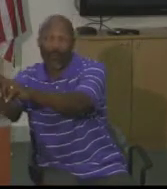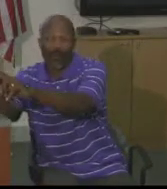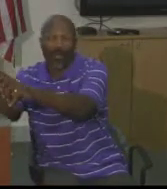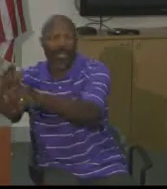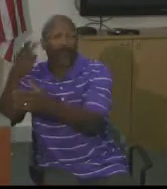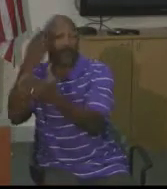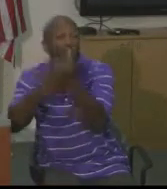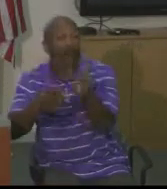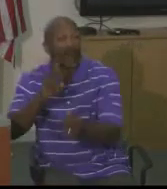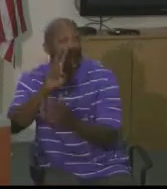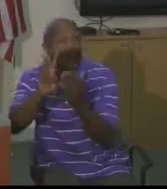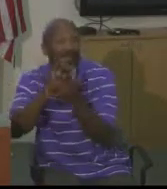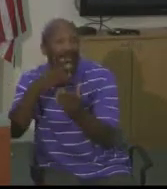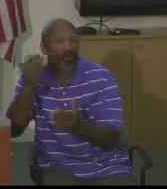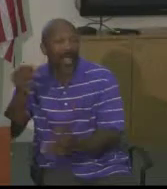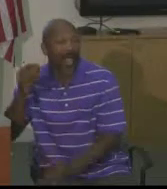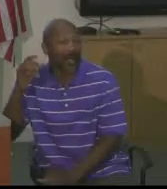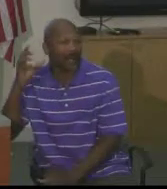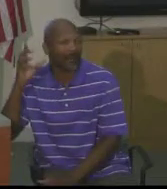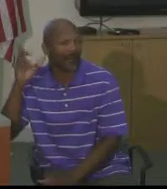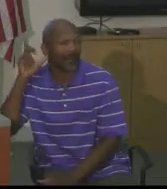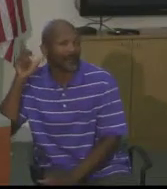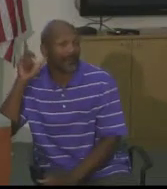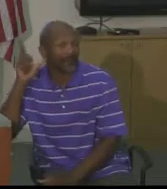and audio.